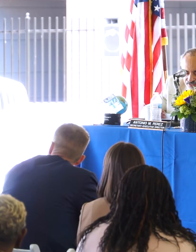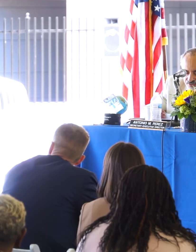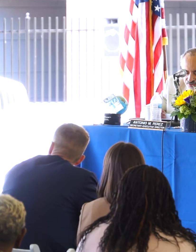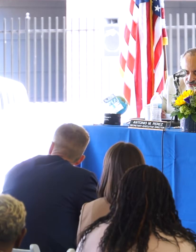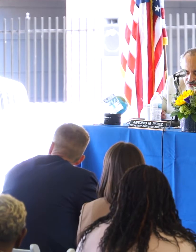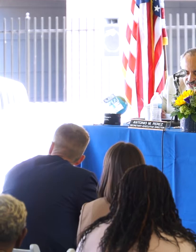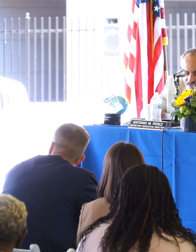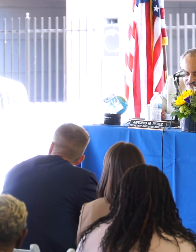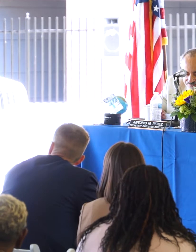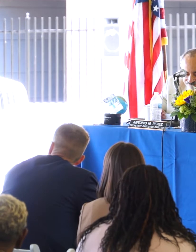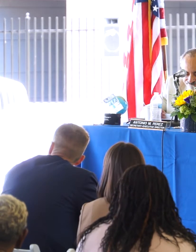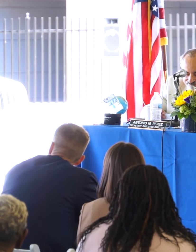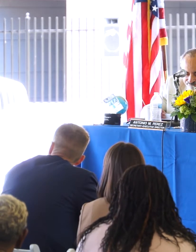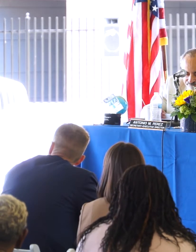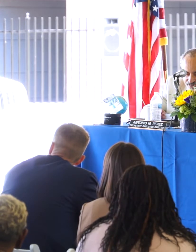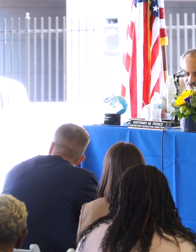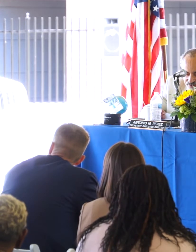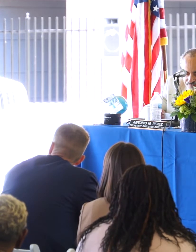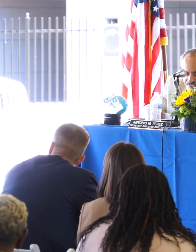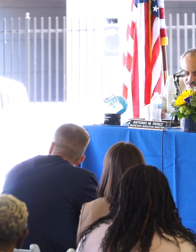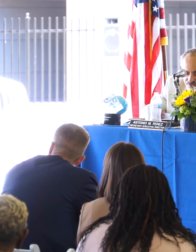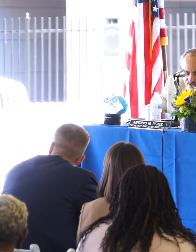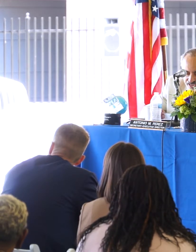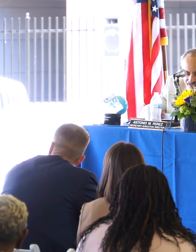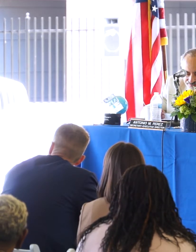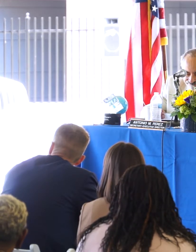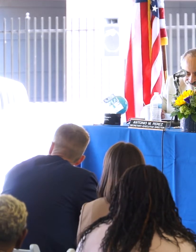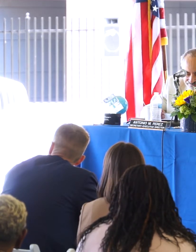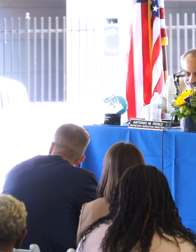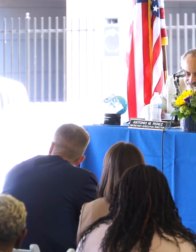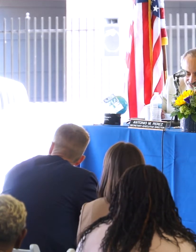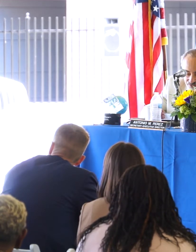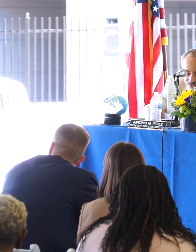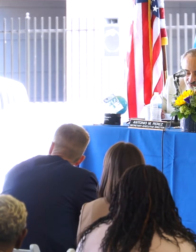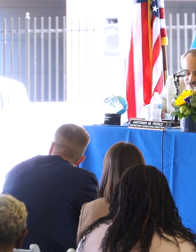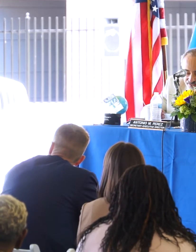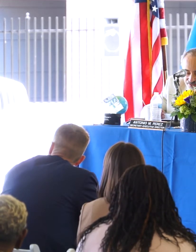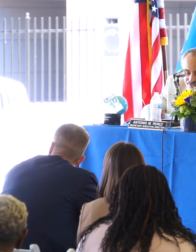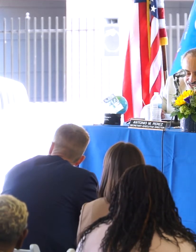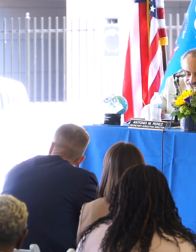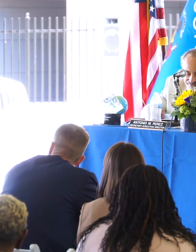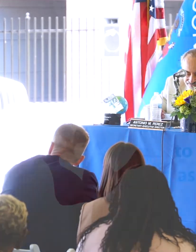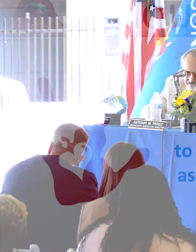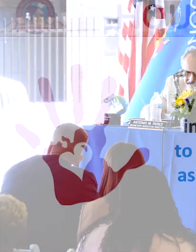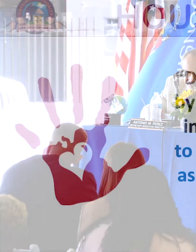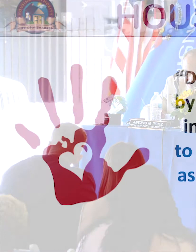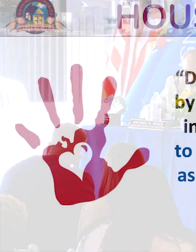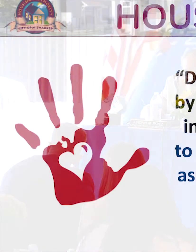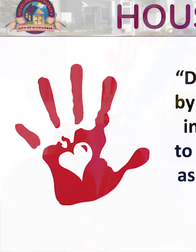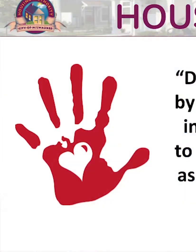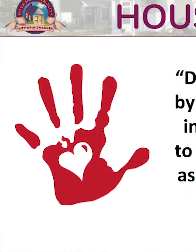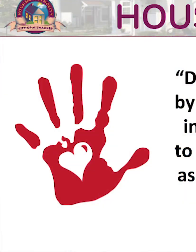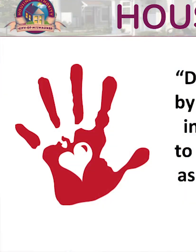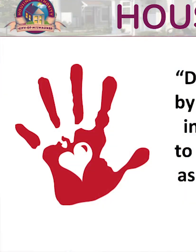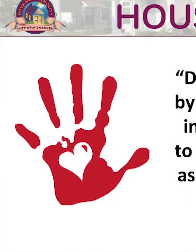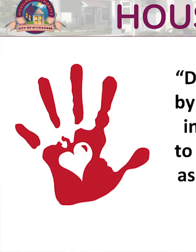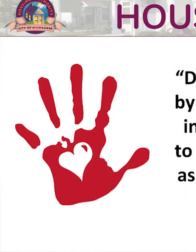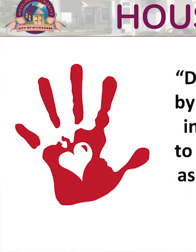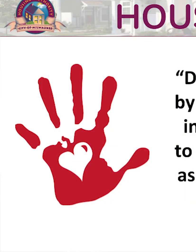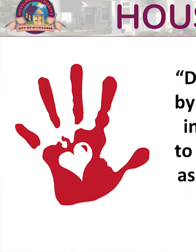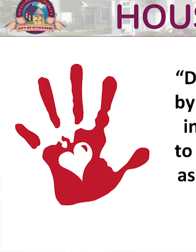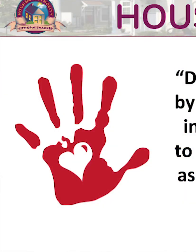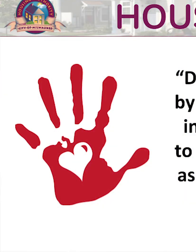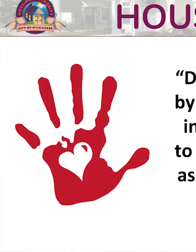Do all the good you can, by all the means you can, in all the ways you can, in all the places you